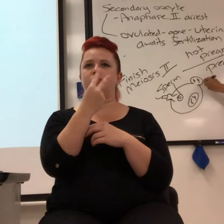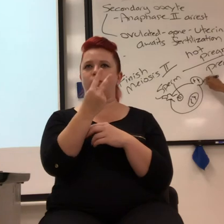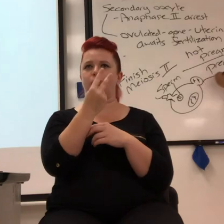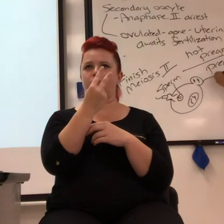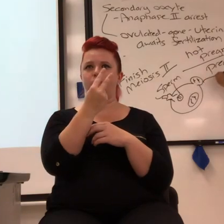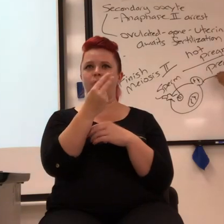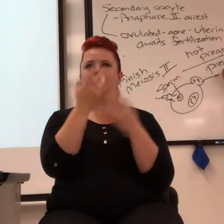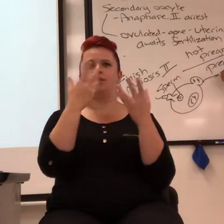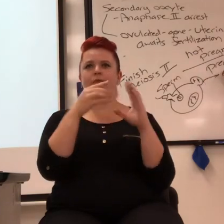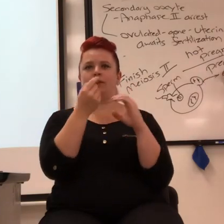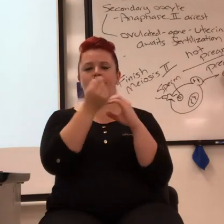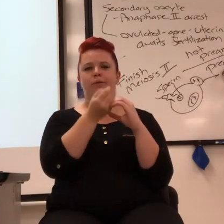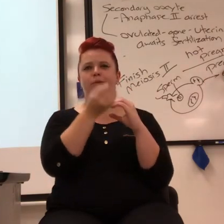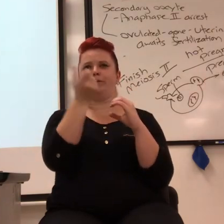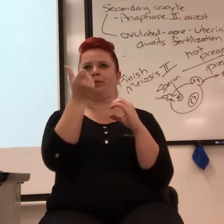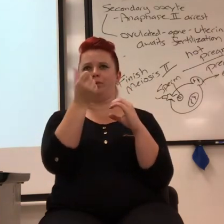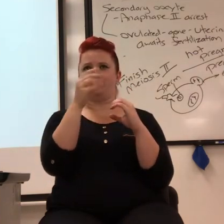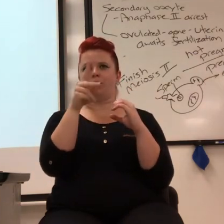that,